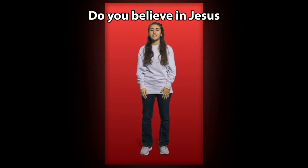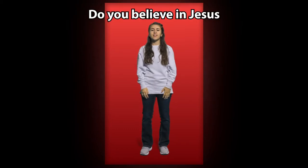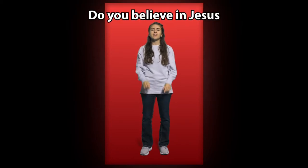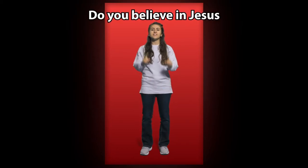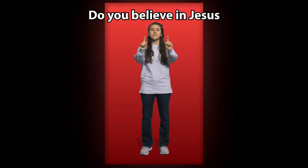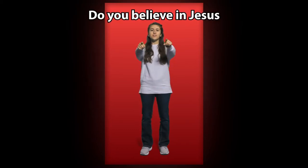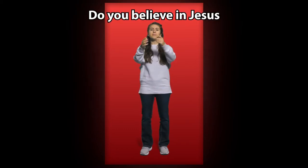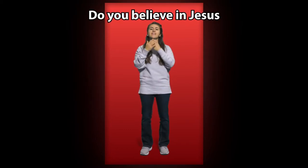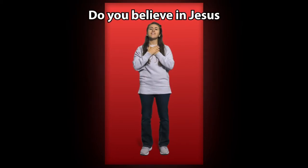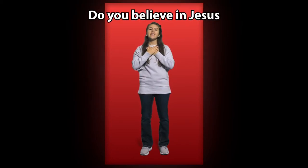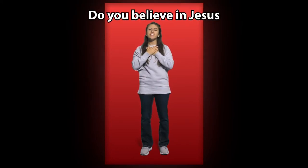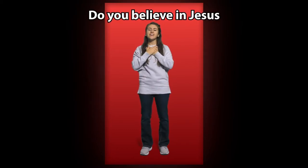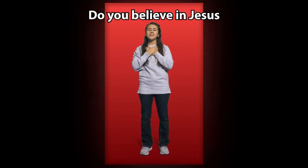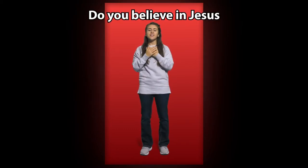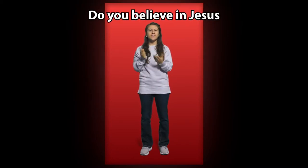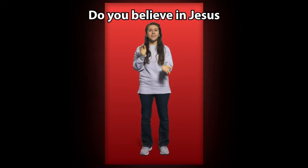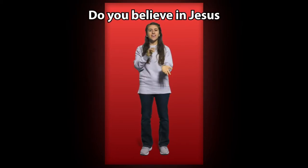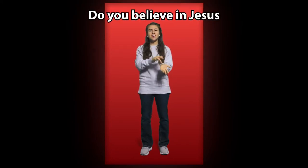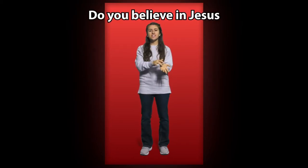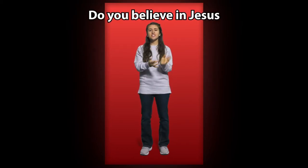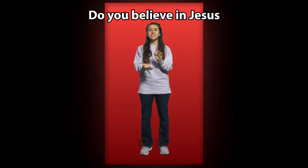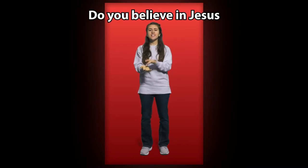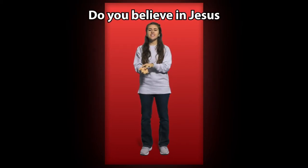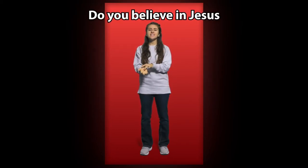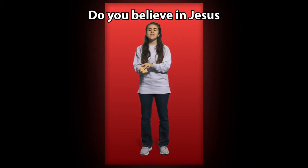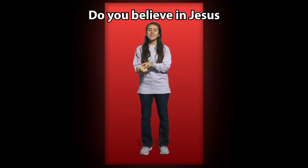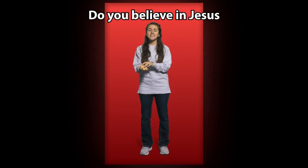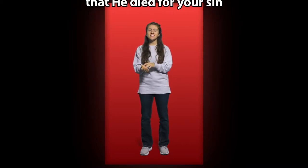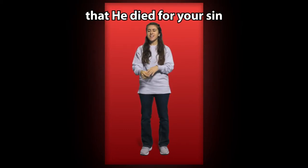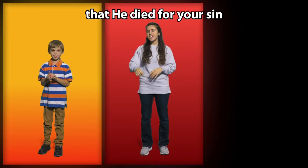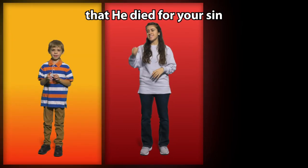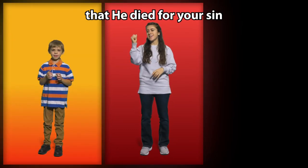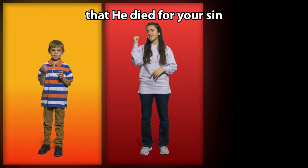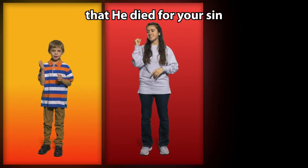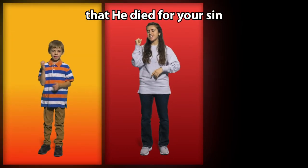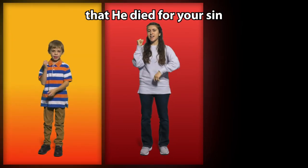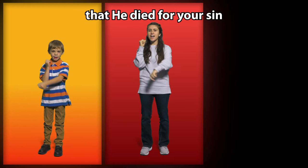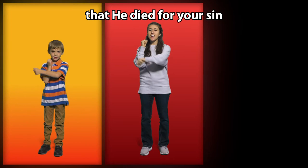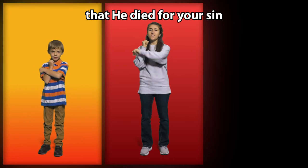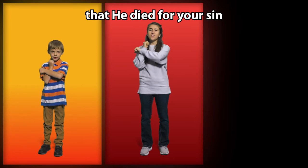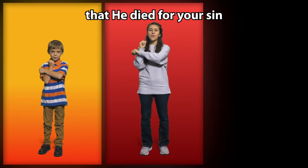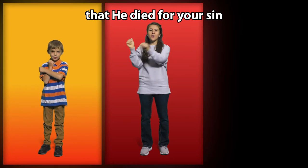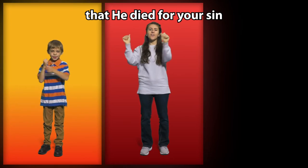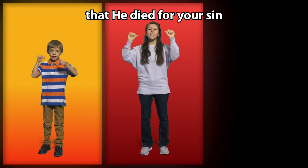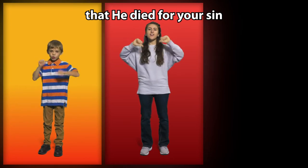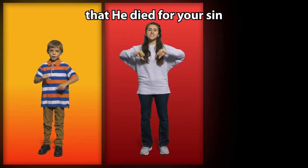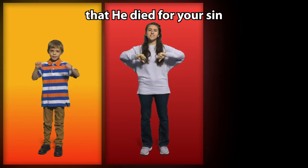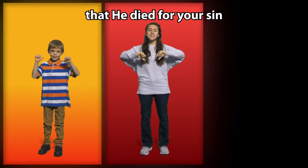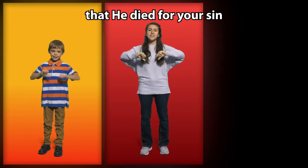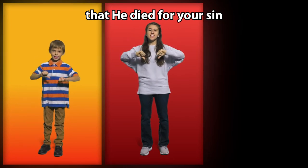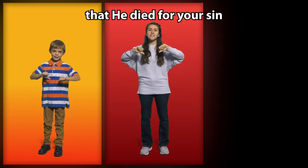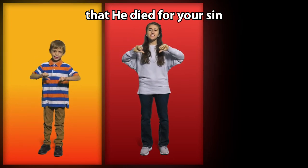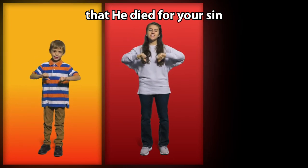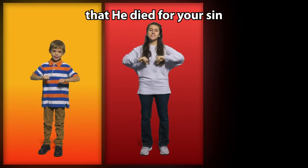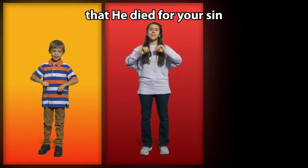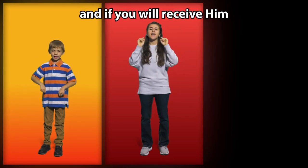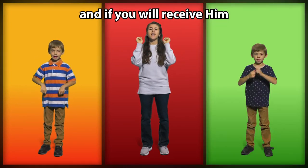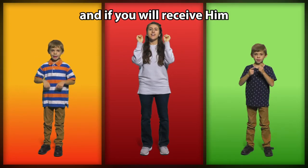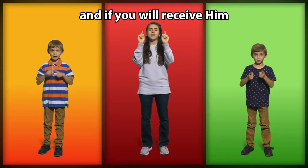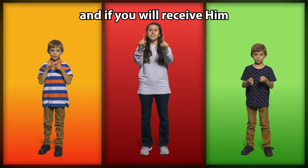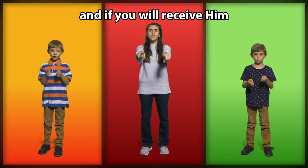Do you believe in Jesus that He died for your sin?